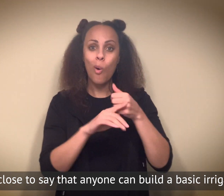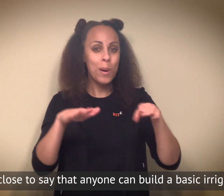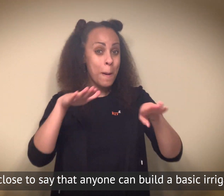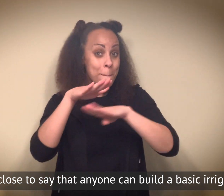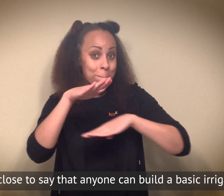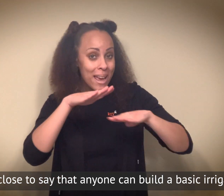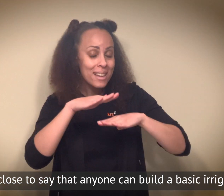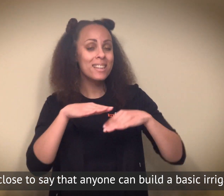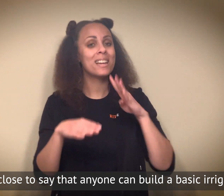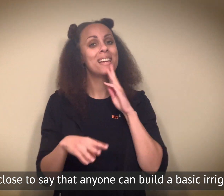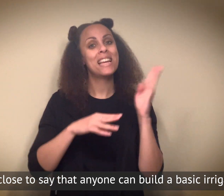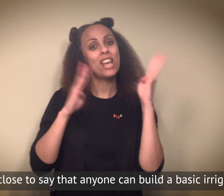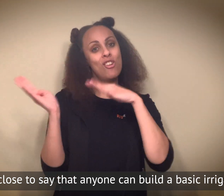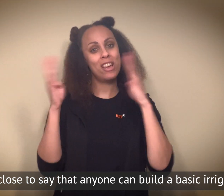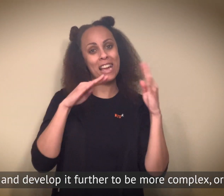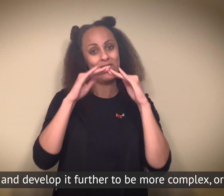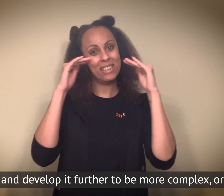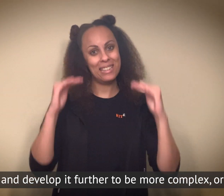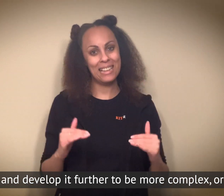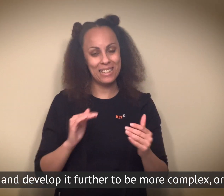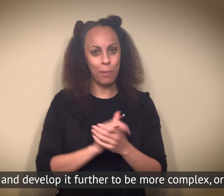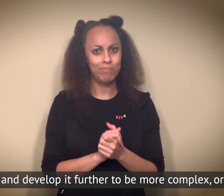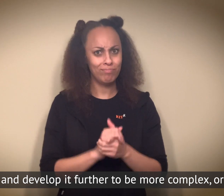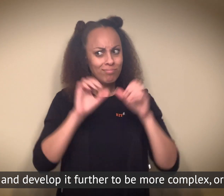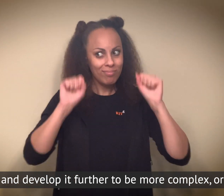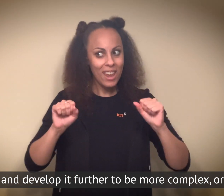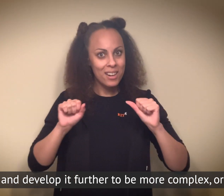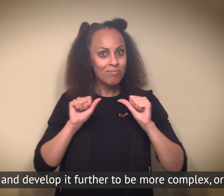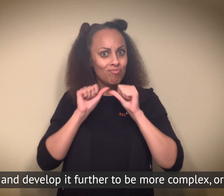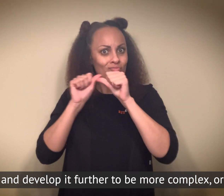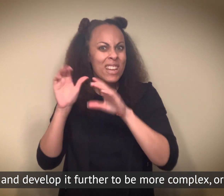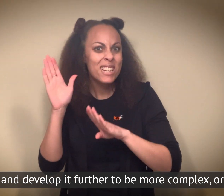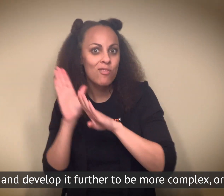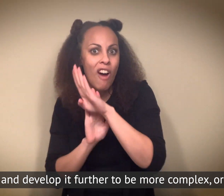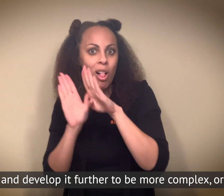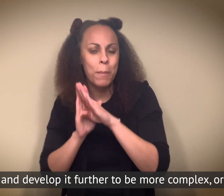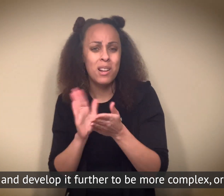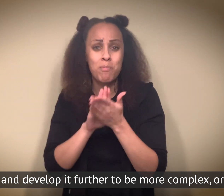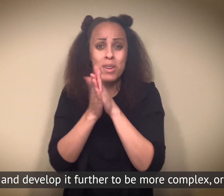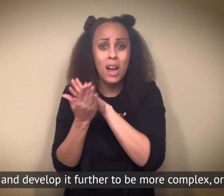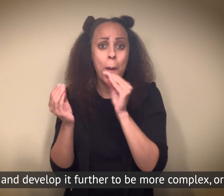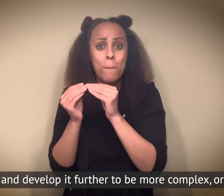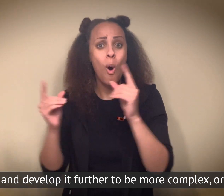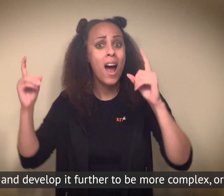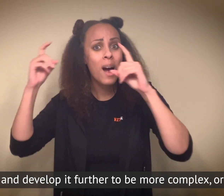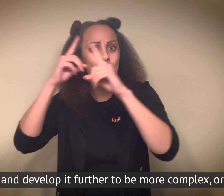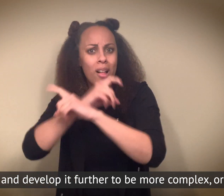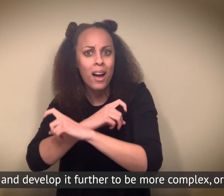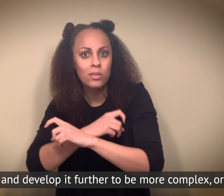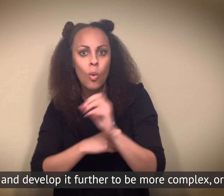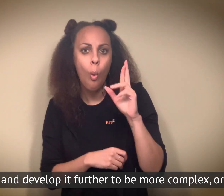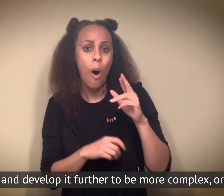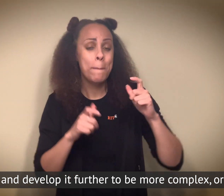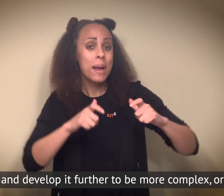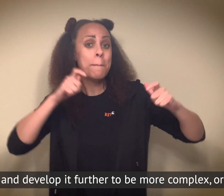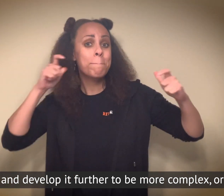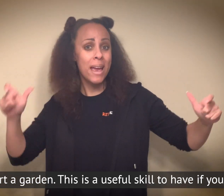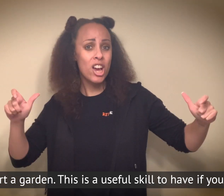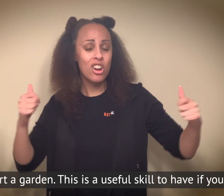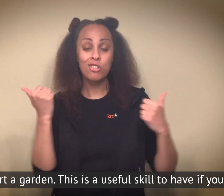a basic irrigation system and develop it further to be more complex or